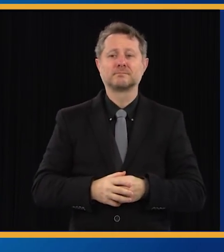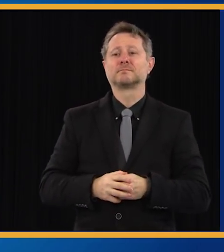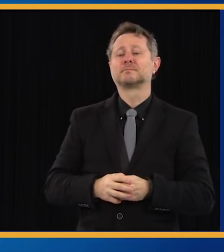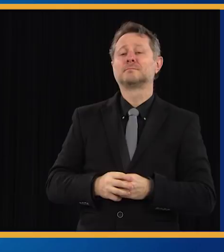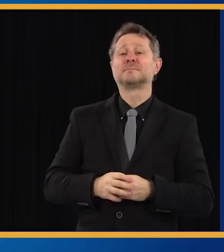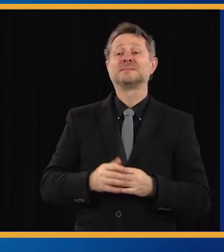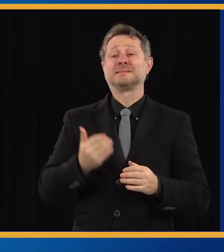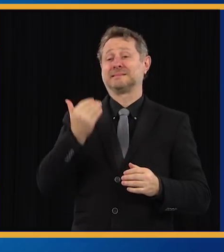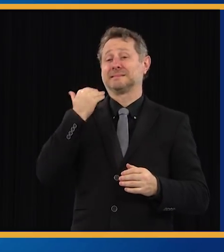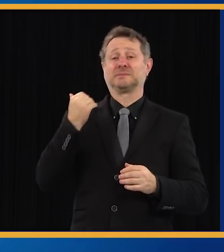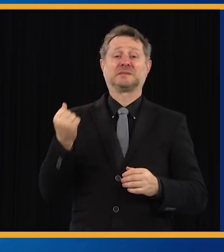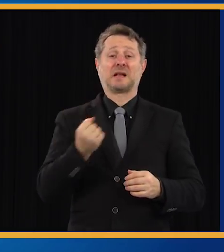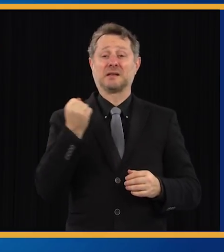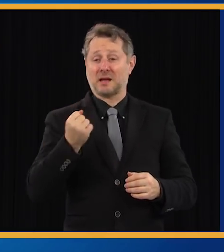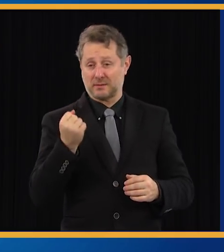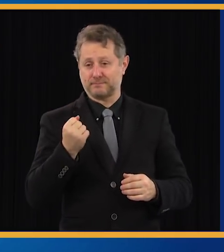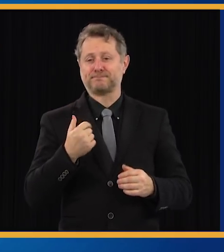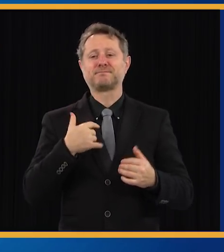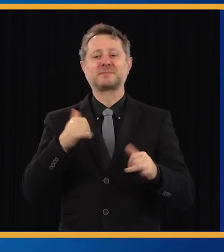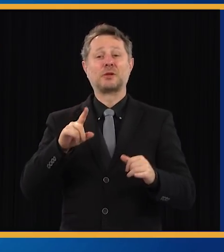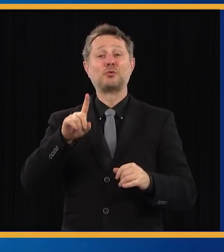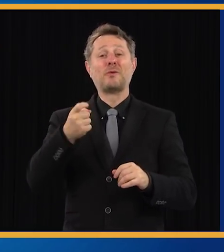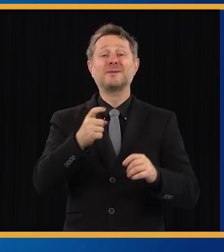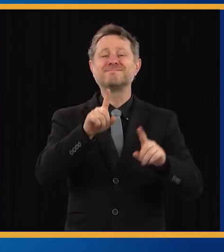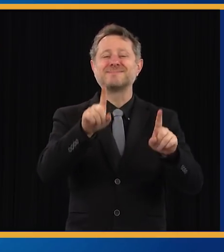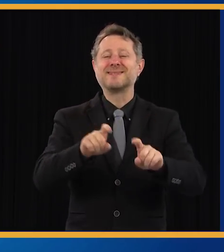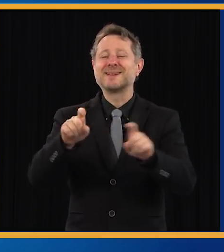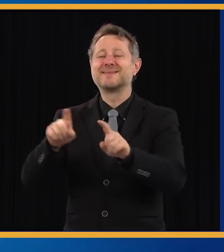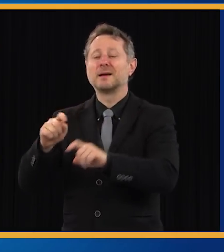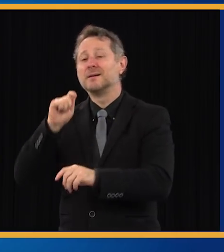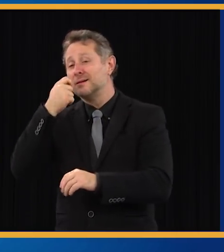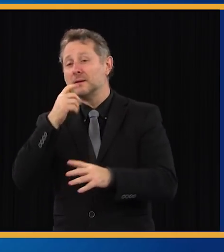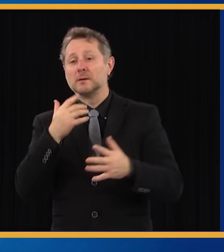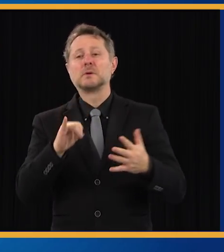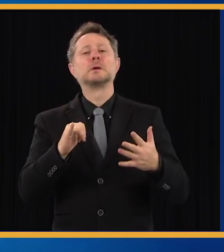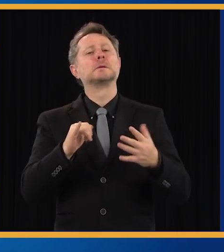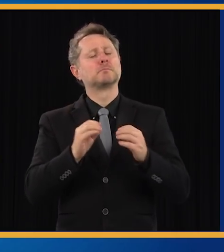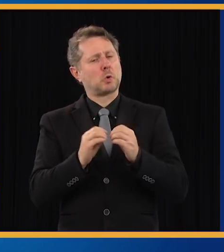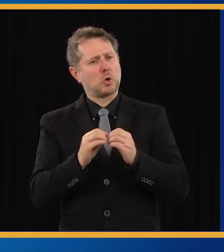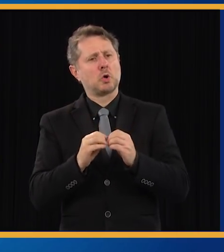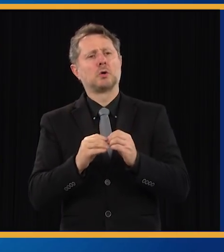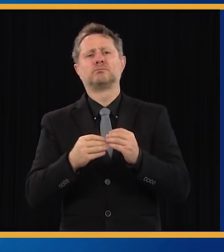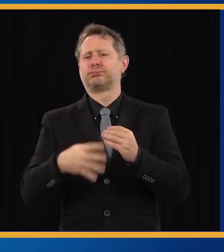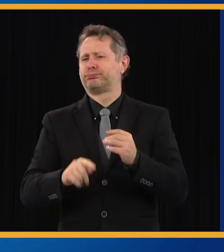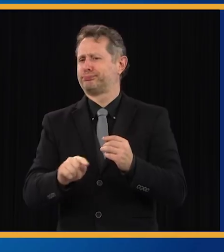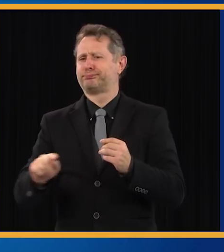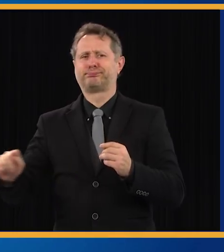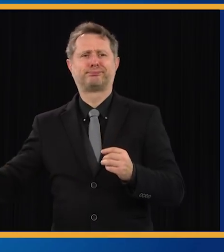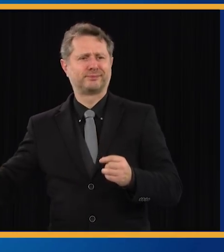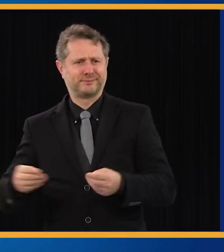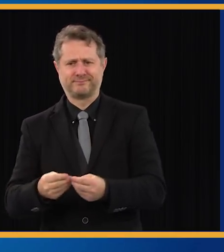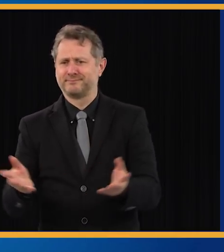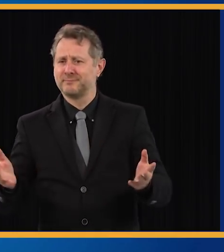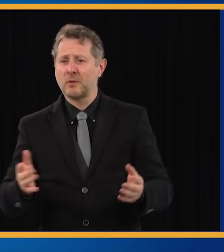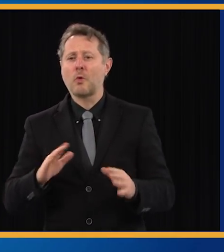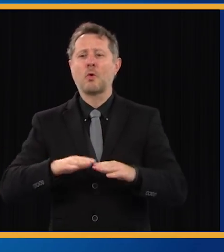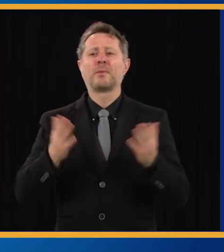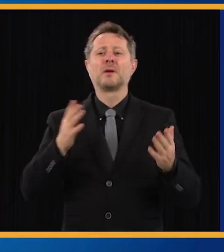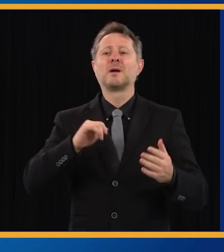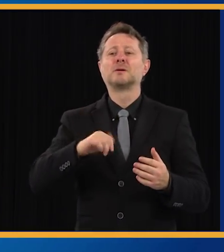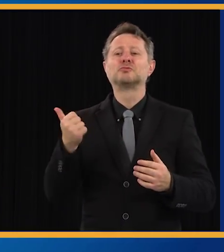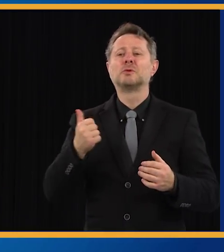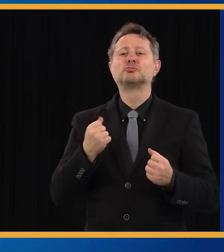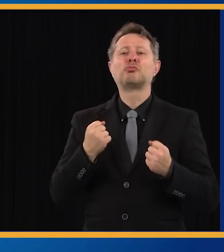expanded our diagnostic testing criteria for frontline workers, essential workers, et cetera. We'll be opening additional drive-through